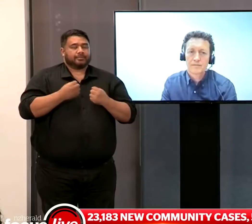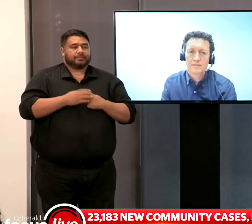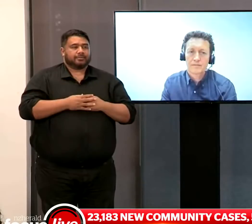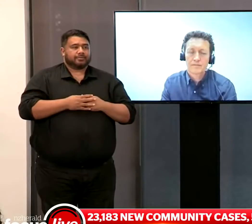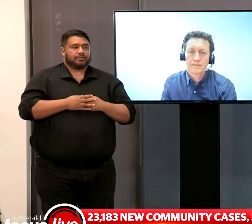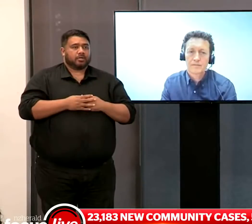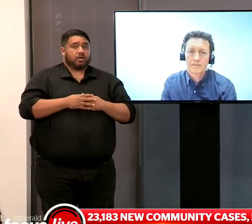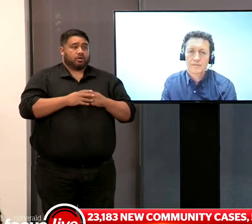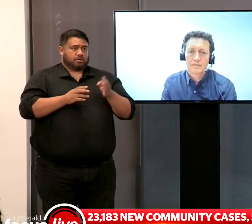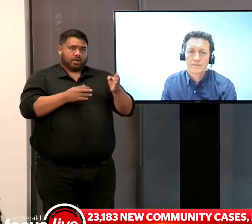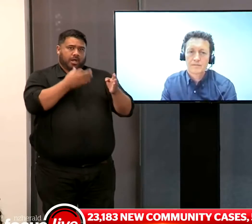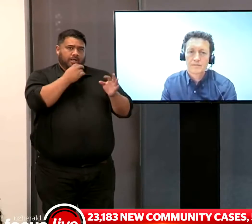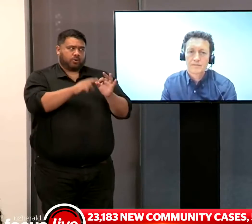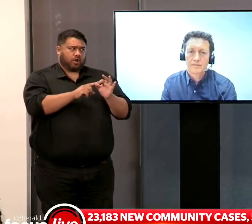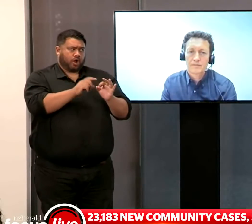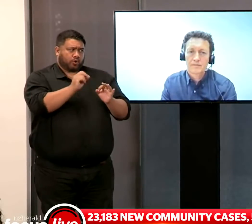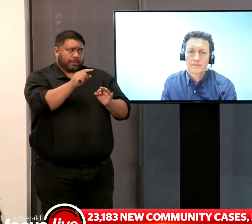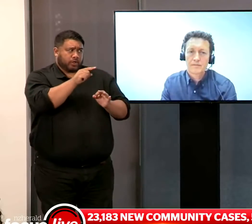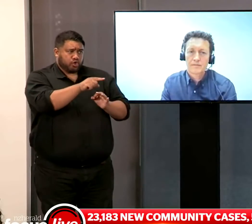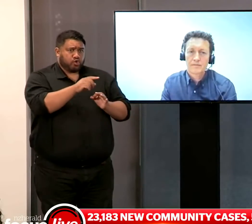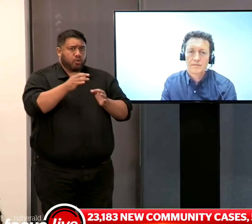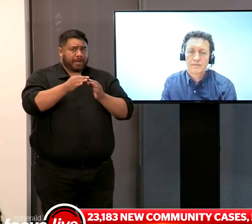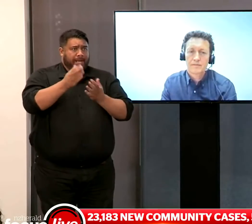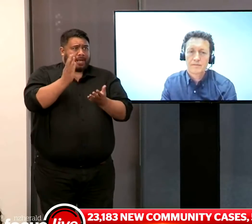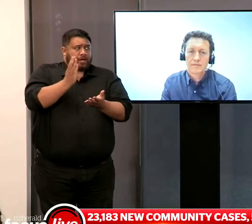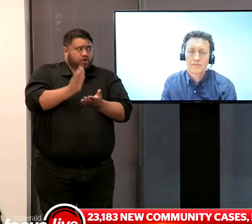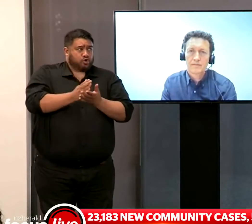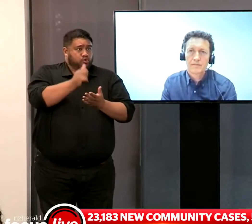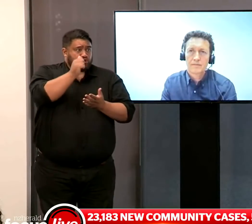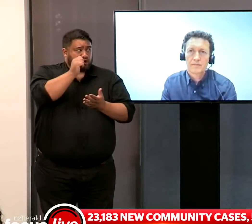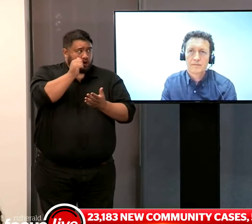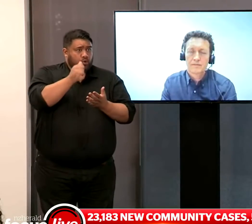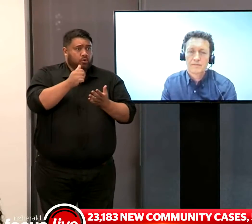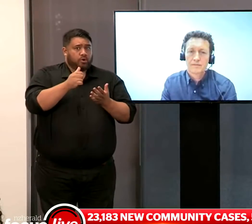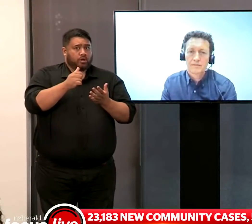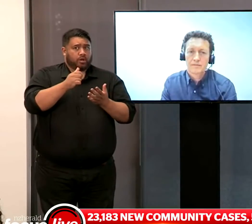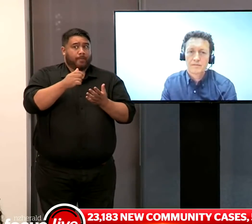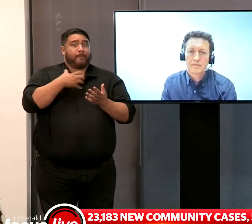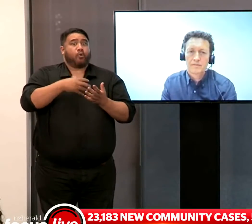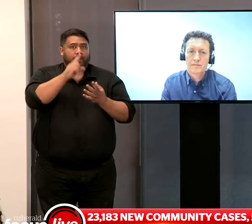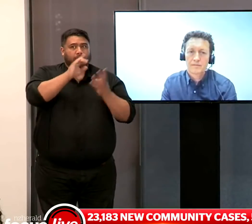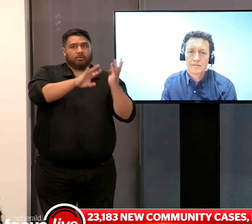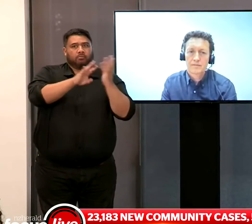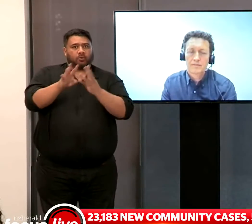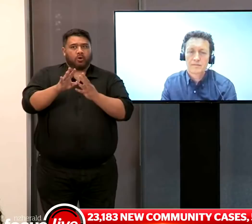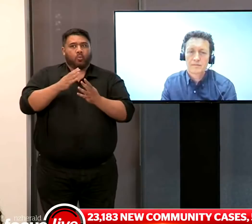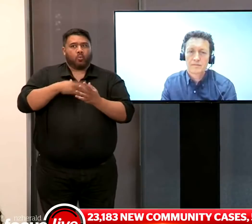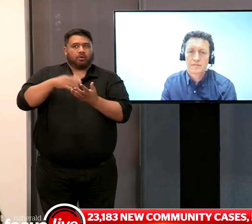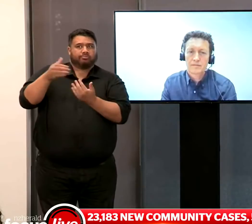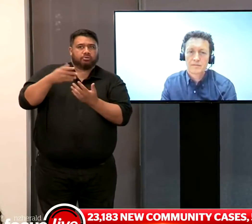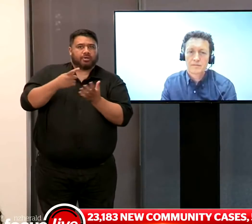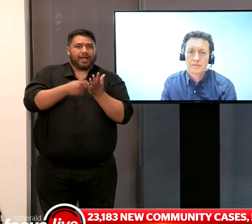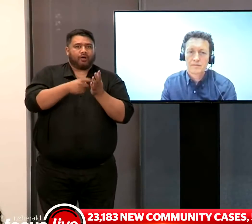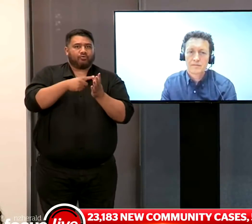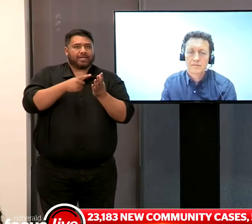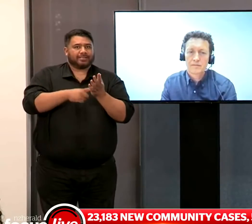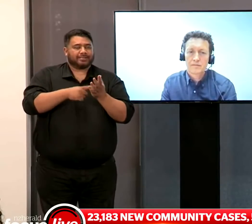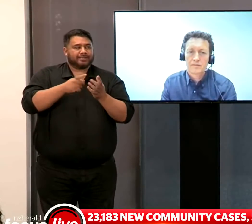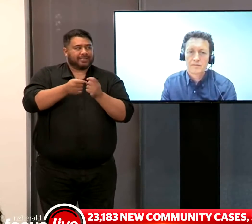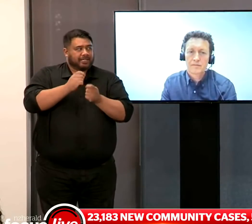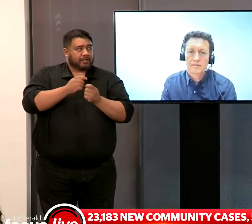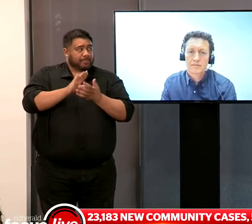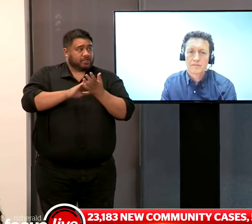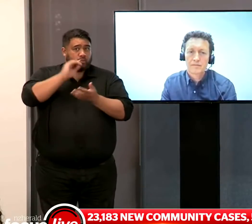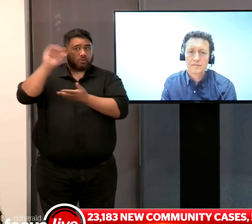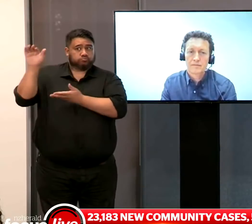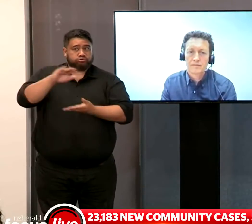you planning though for, I guess, an increased demand in testing? Because people are going to be showing up with more symptoms that look like COVID? Yes,